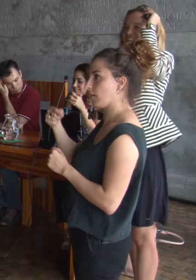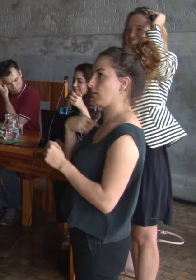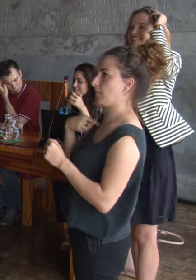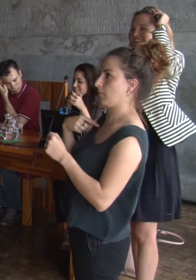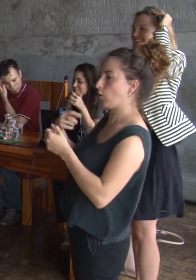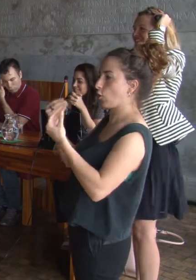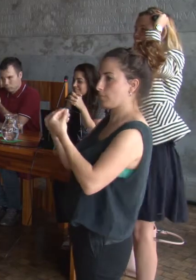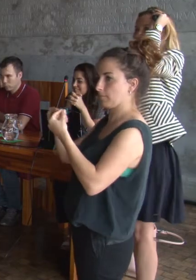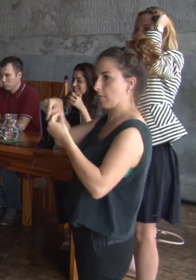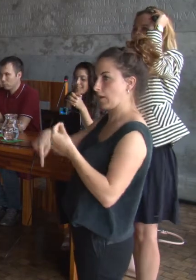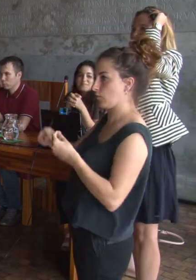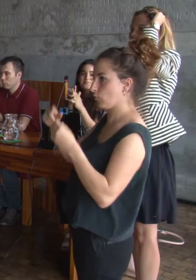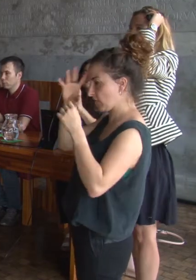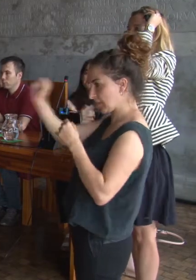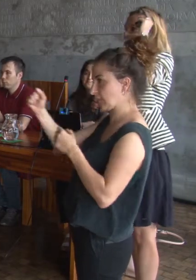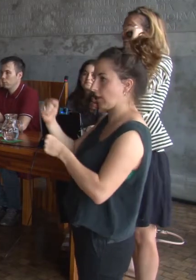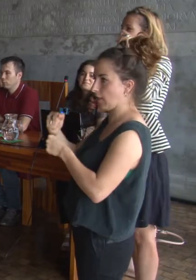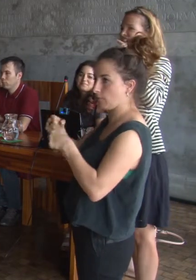Kaposkari. Thank you.